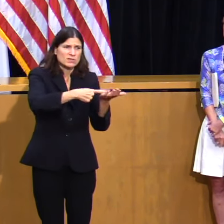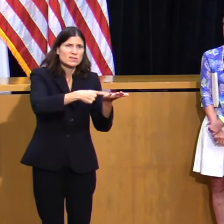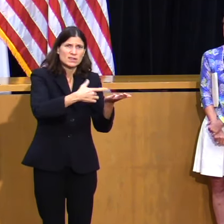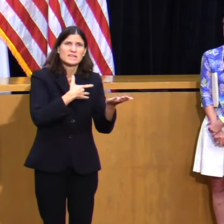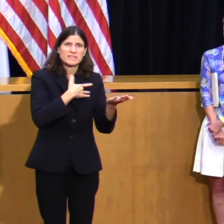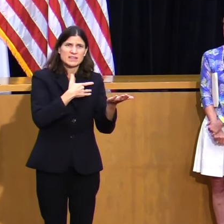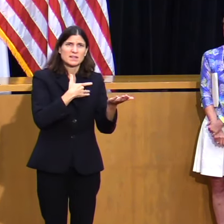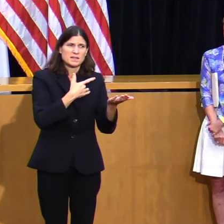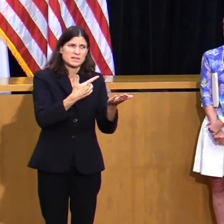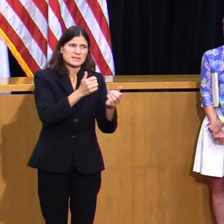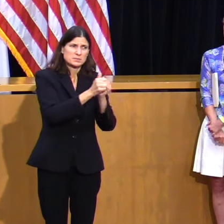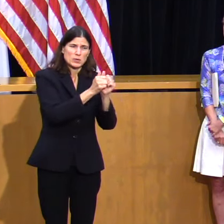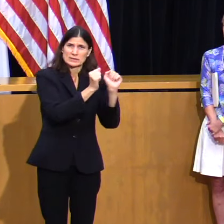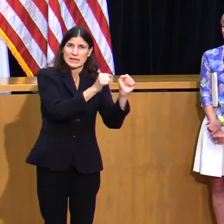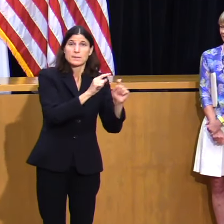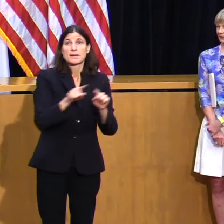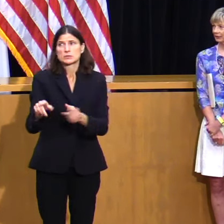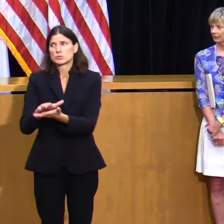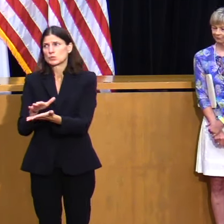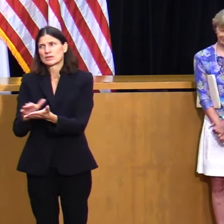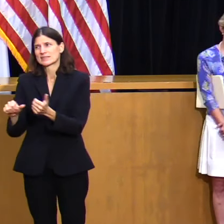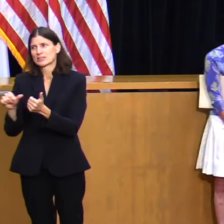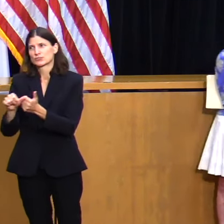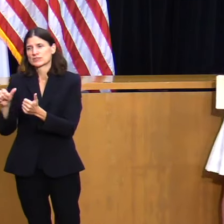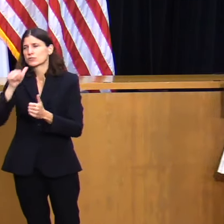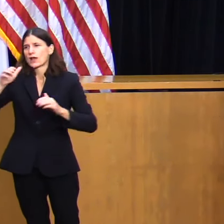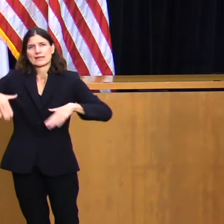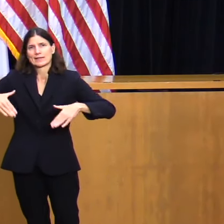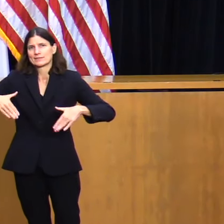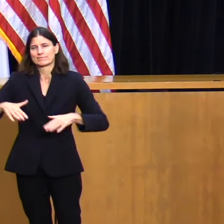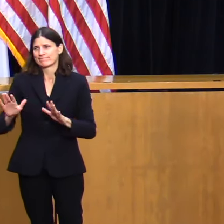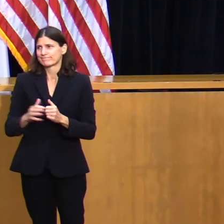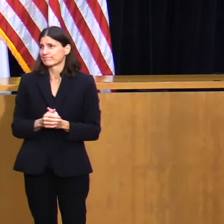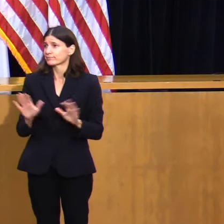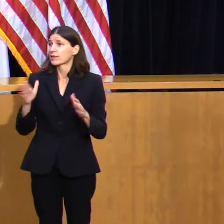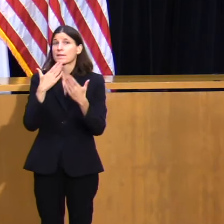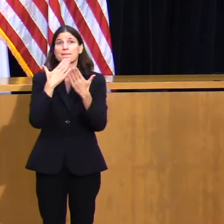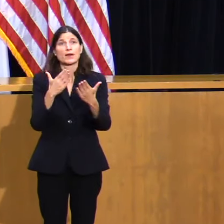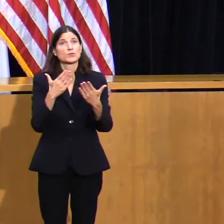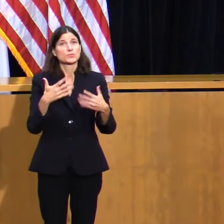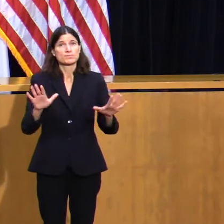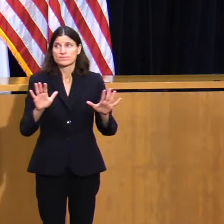a really great partner with us. Thank you. Governor, have you caught any of the